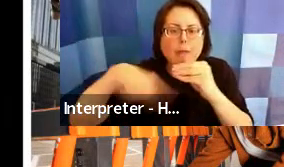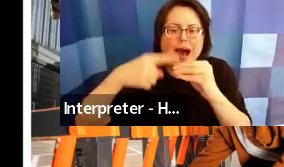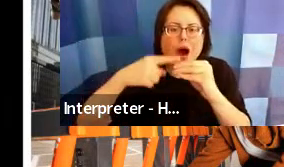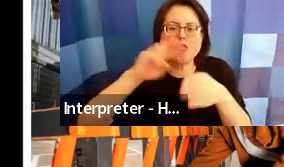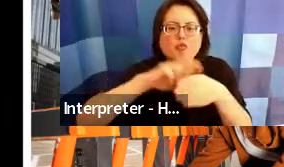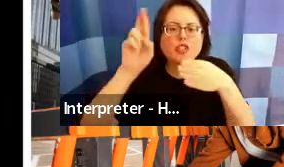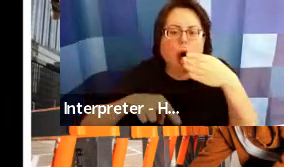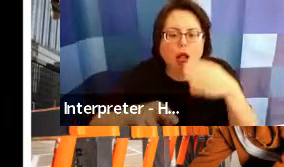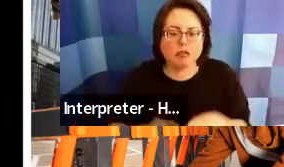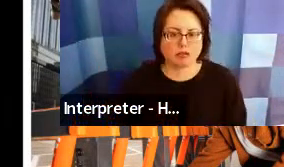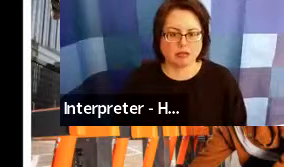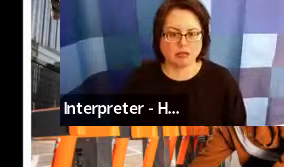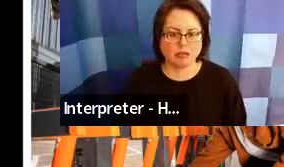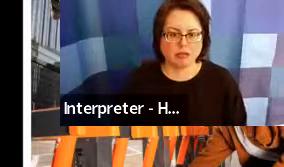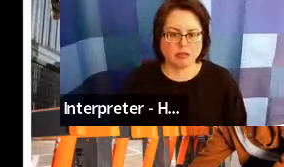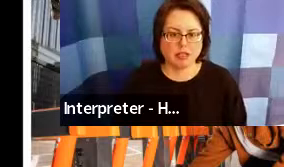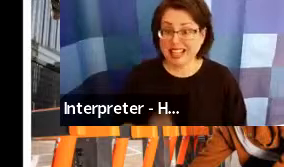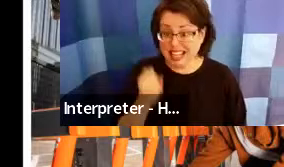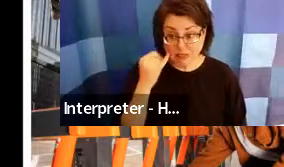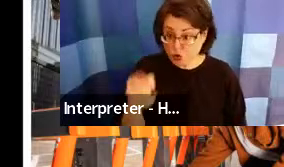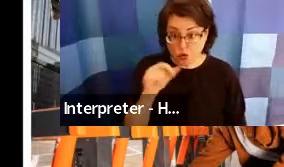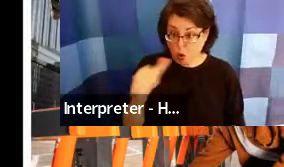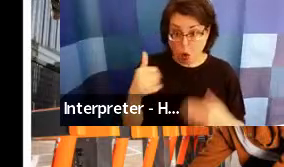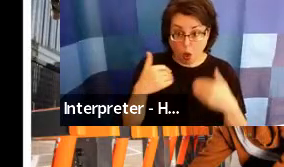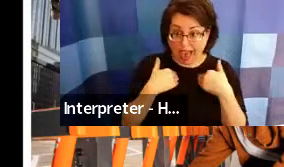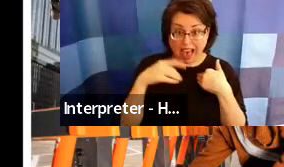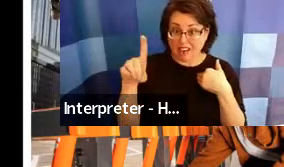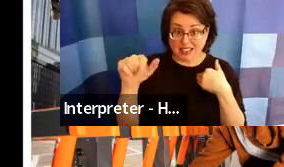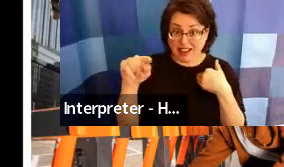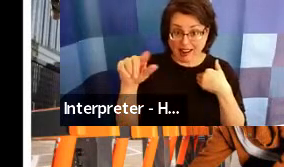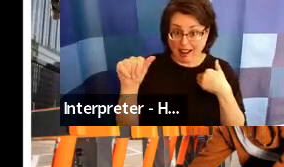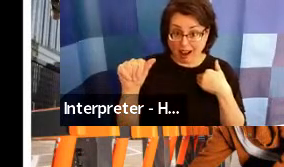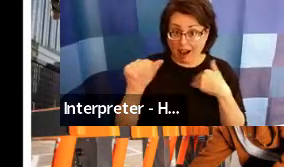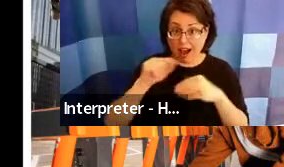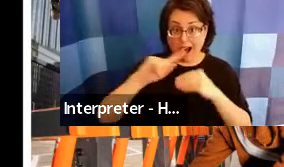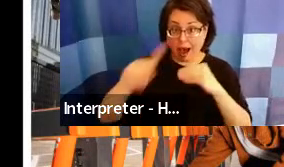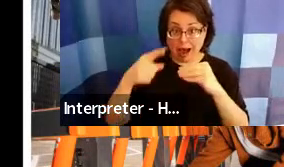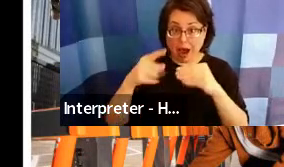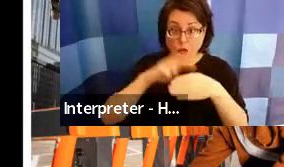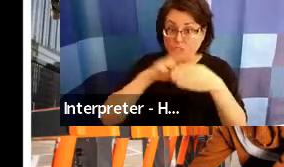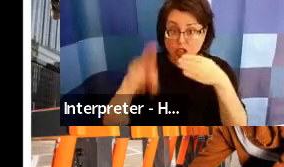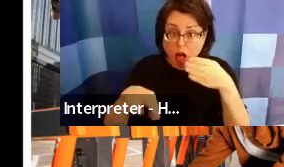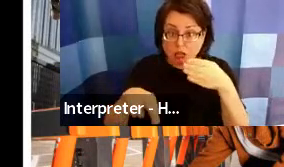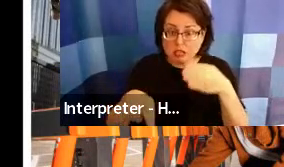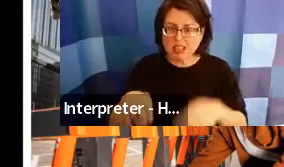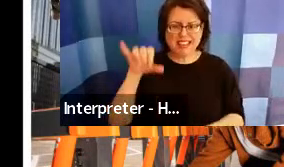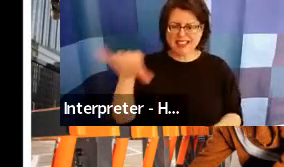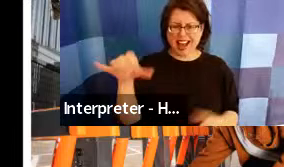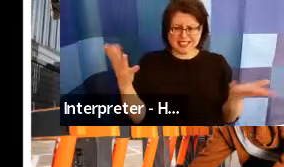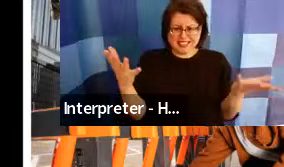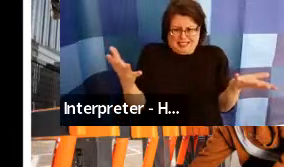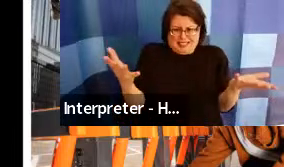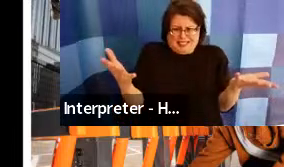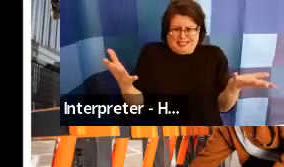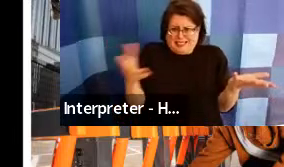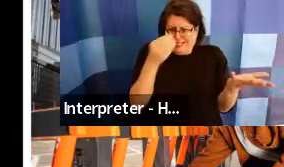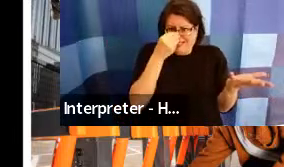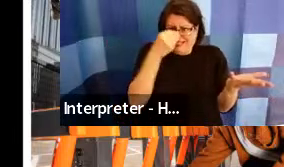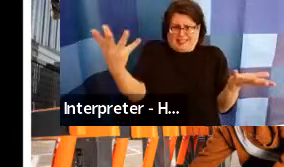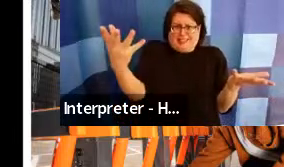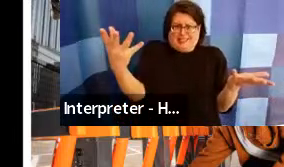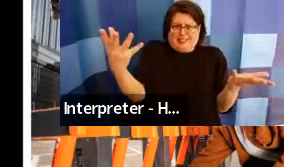think that that's outrageous. I mean, like, what are we hearing then? Spin.